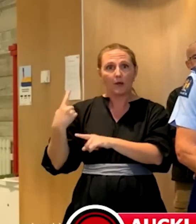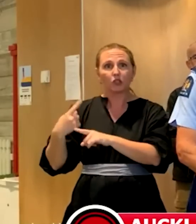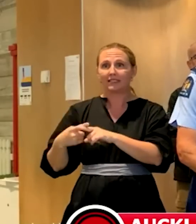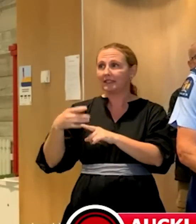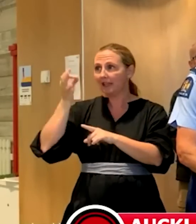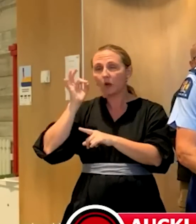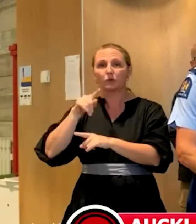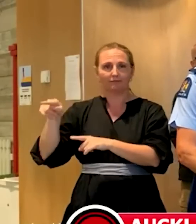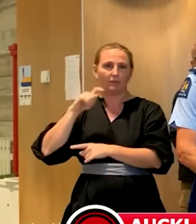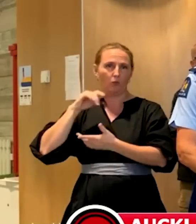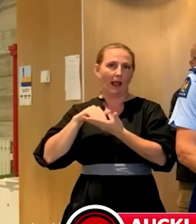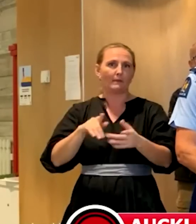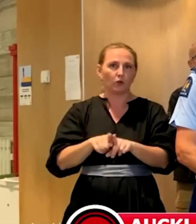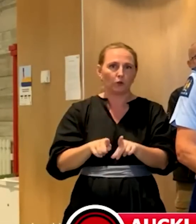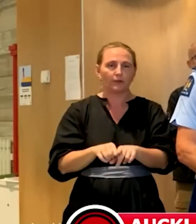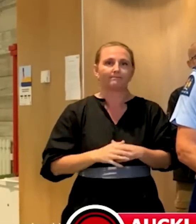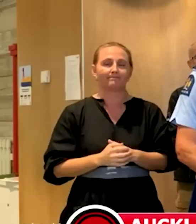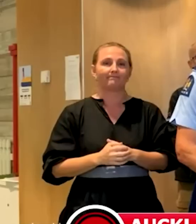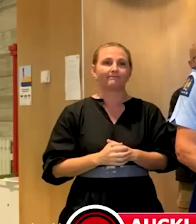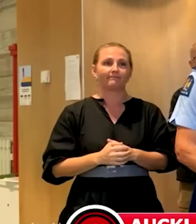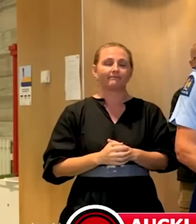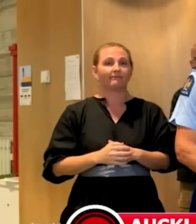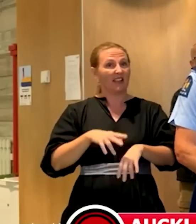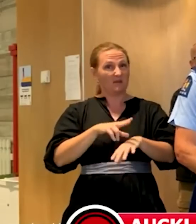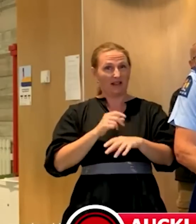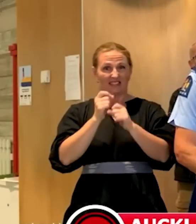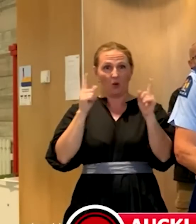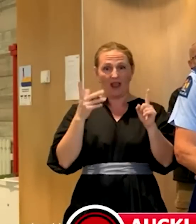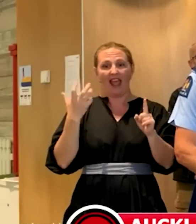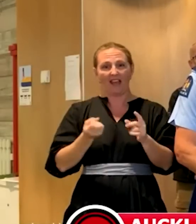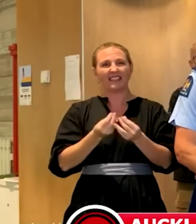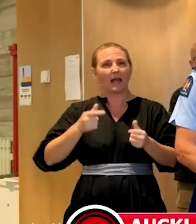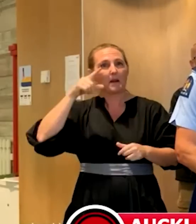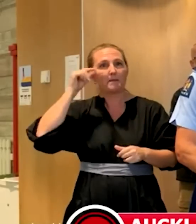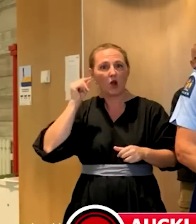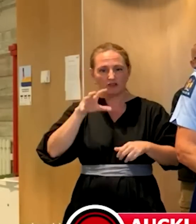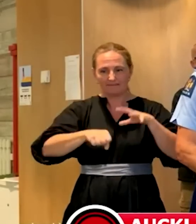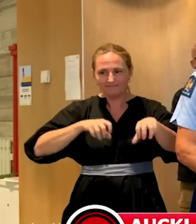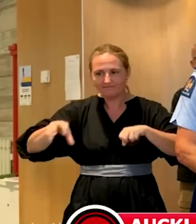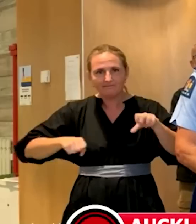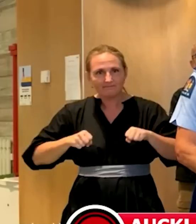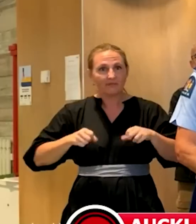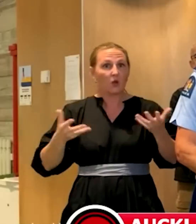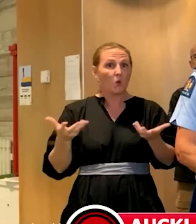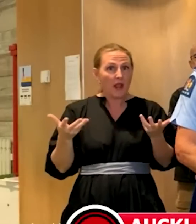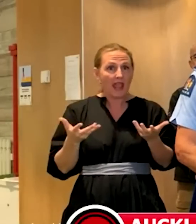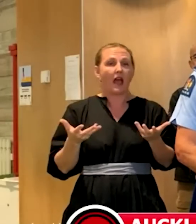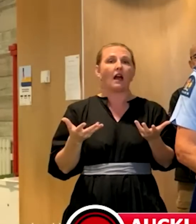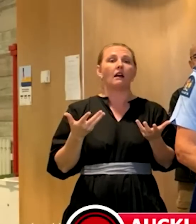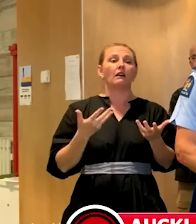in recent days police acknowledge that we have had some burglaries in both residential and commercial